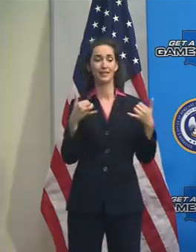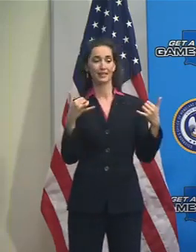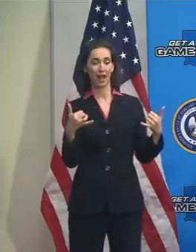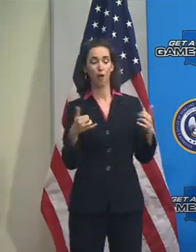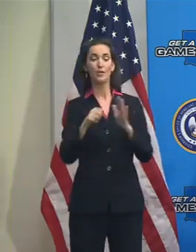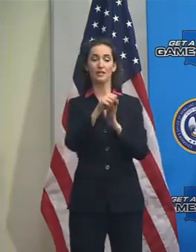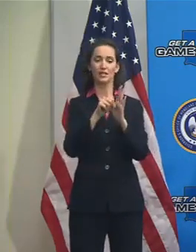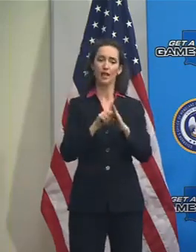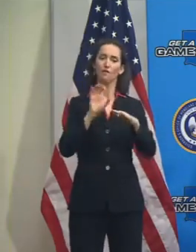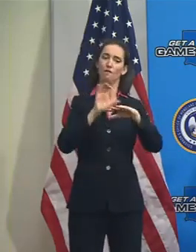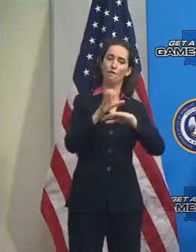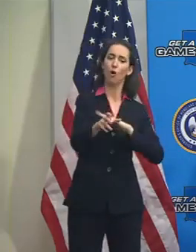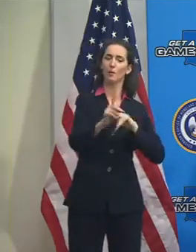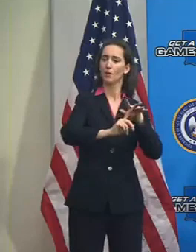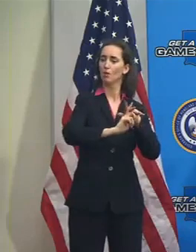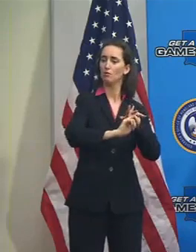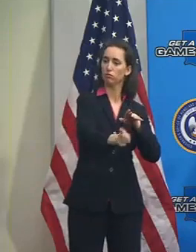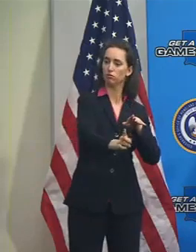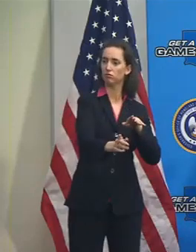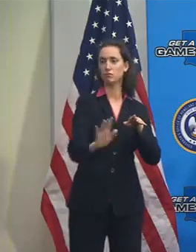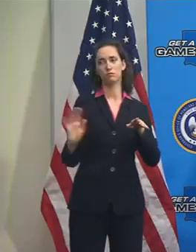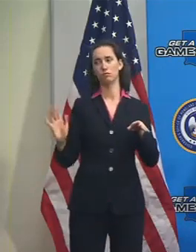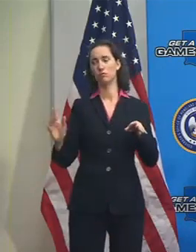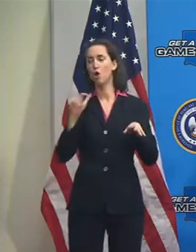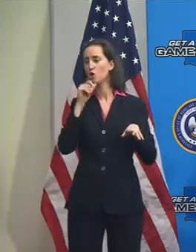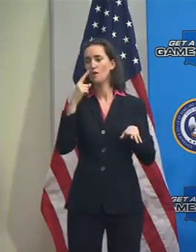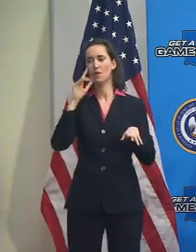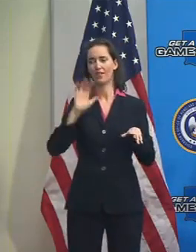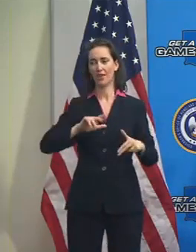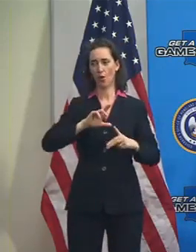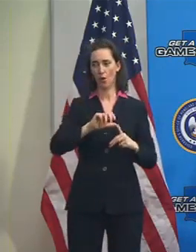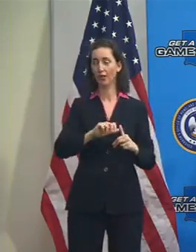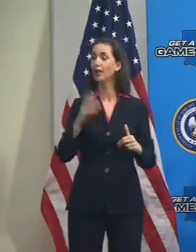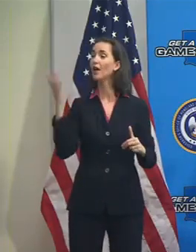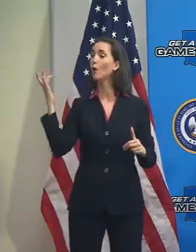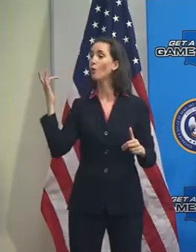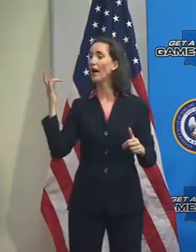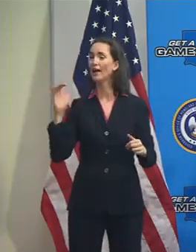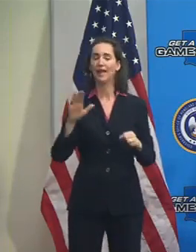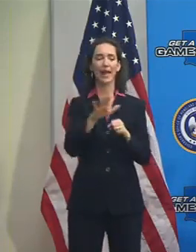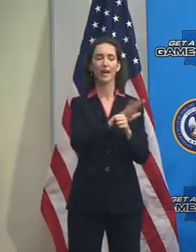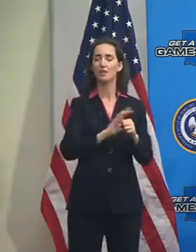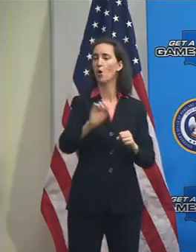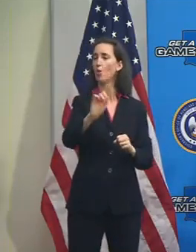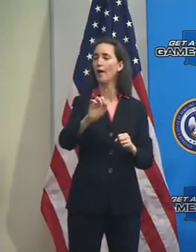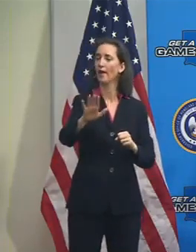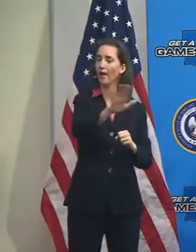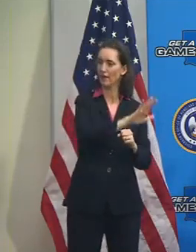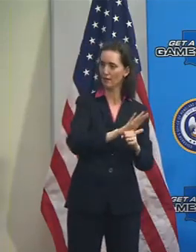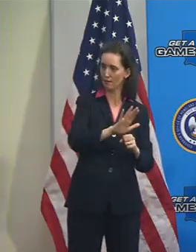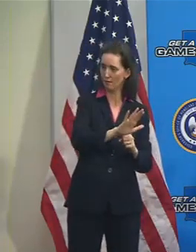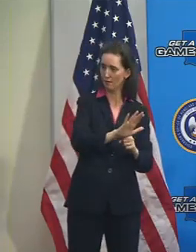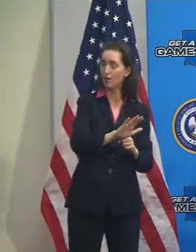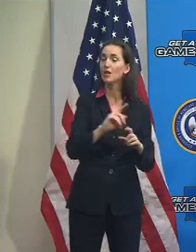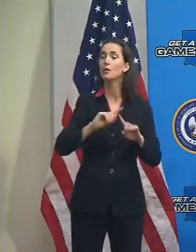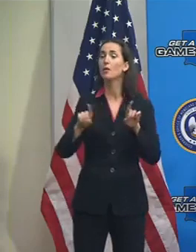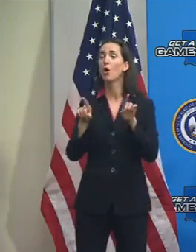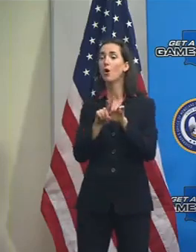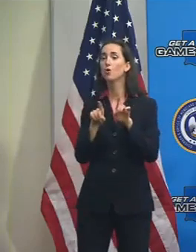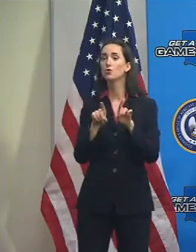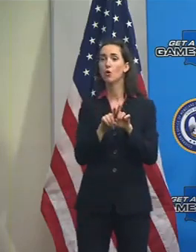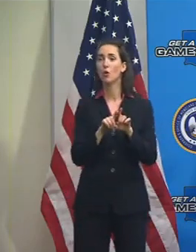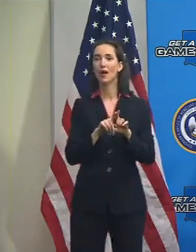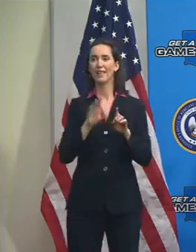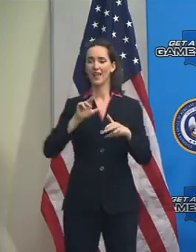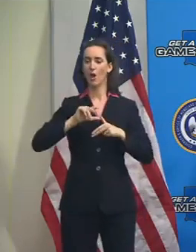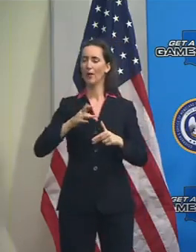state-imposed mandatory evacuations contemplated for this storm because of where the strike is going to come, but also because of the forward speed